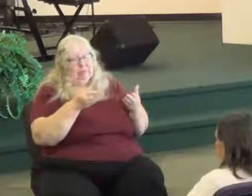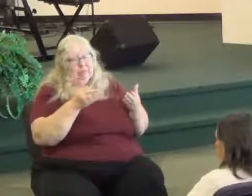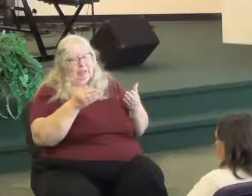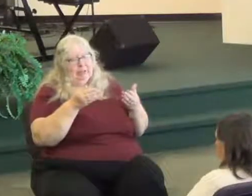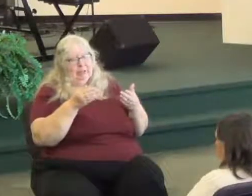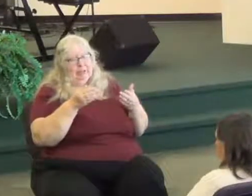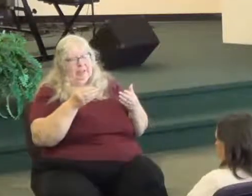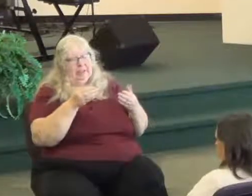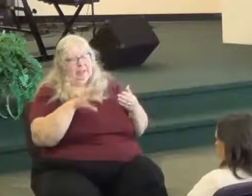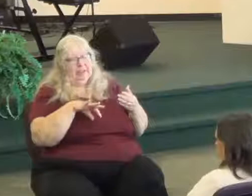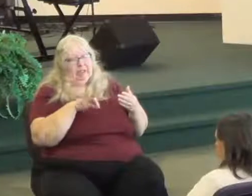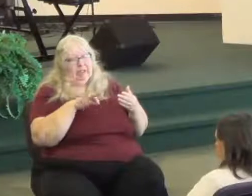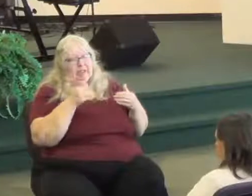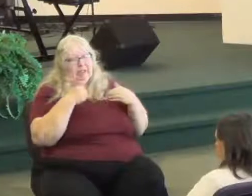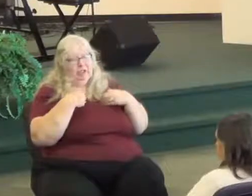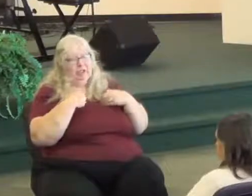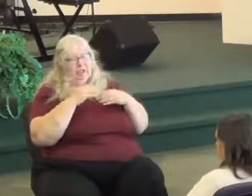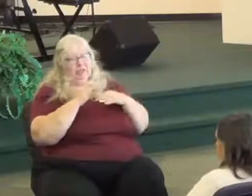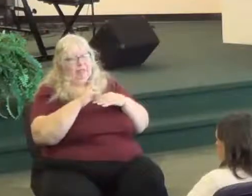cancer.